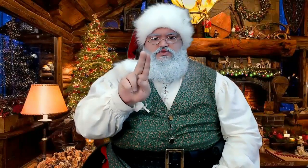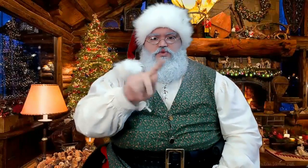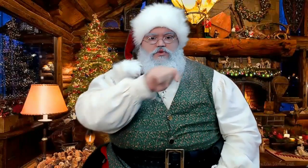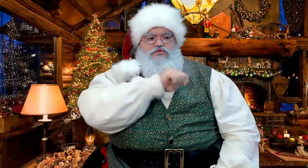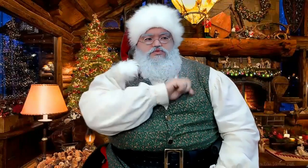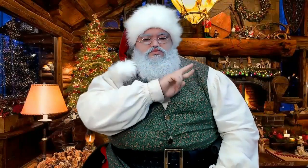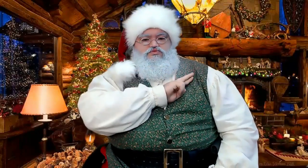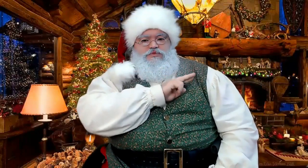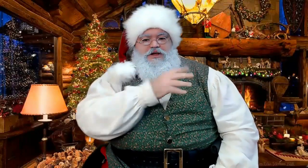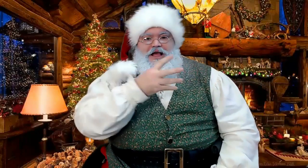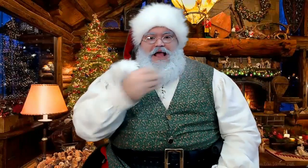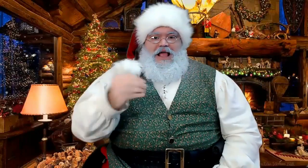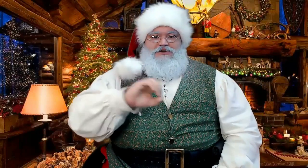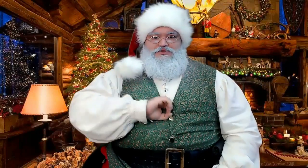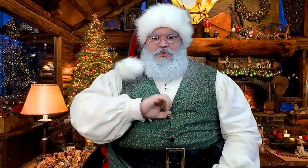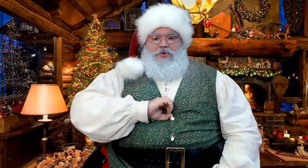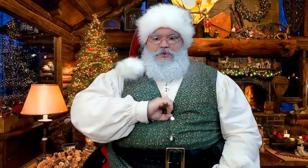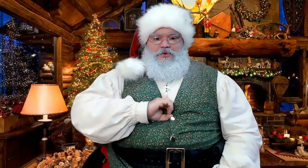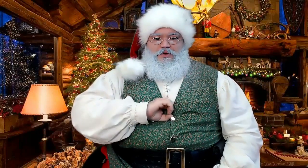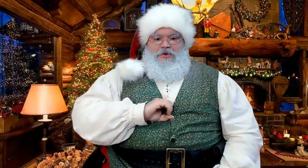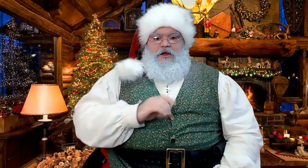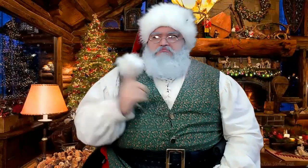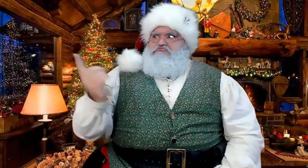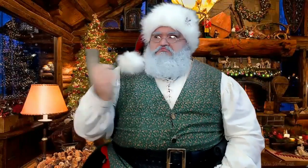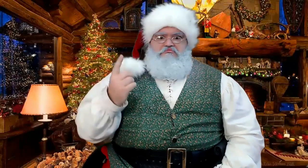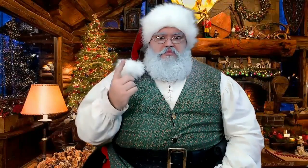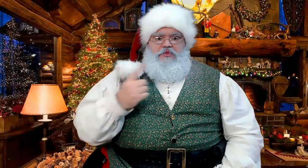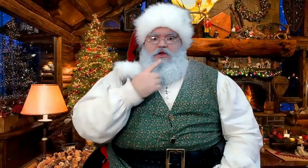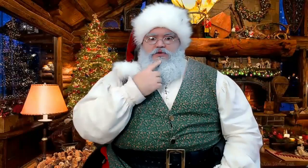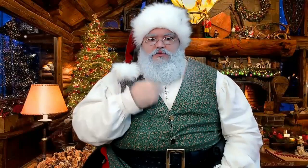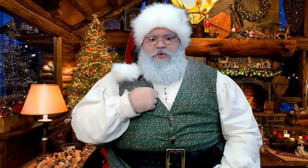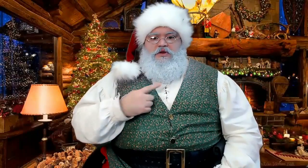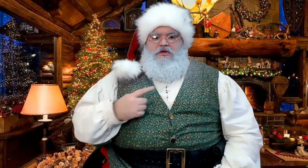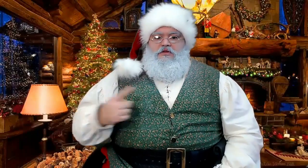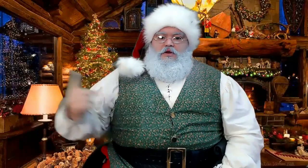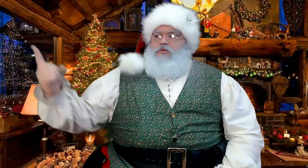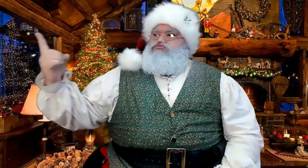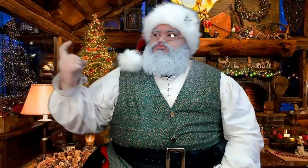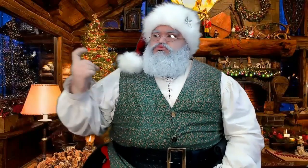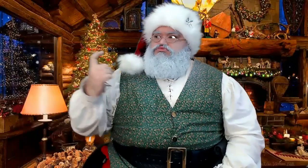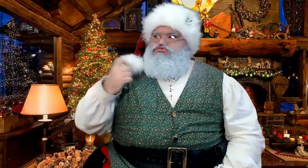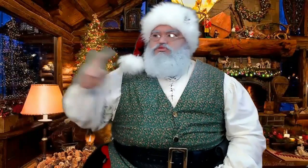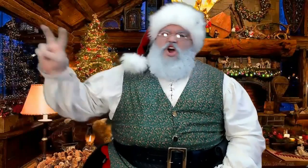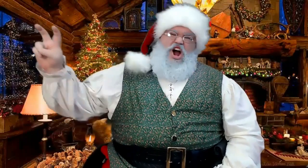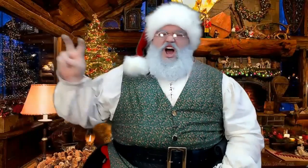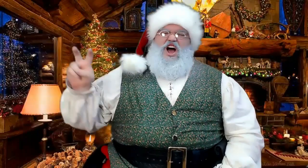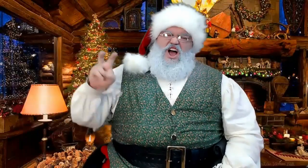Stu, Toya, and Joe outside. They came and they told me that they have